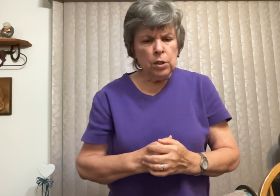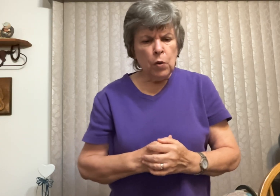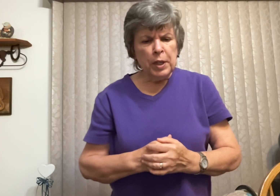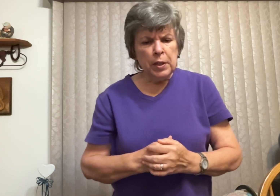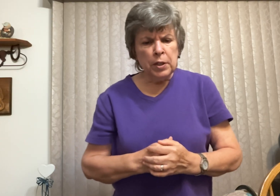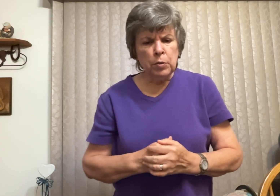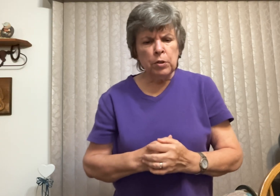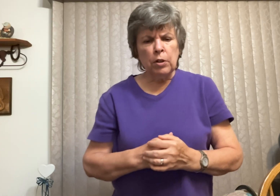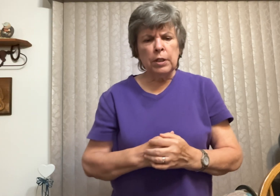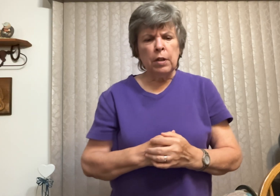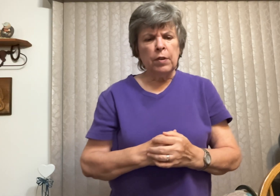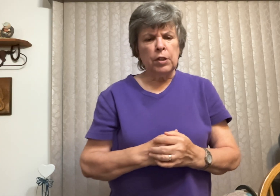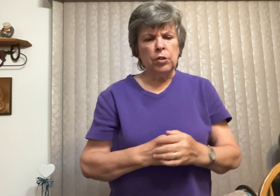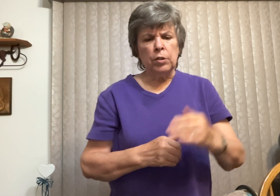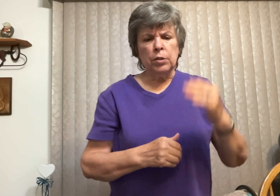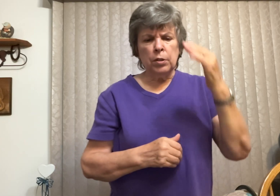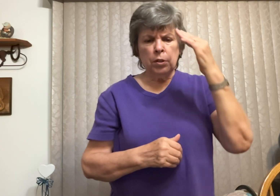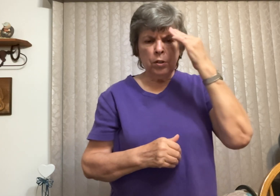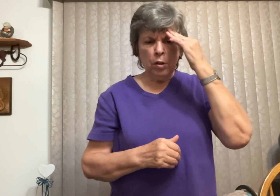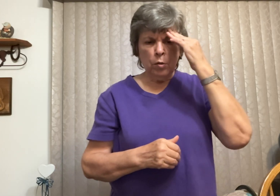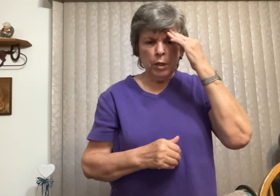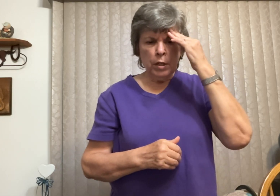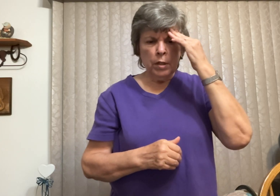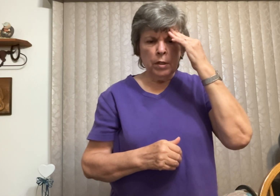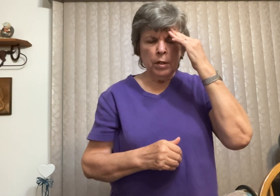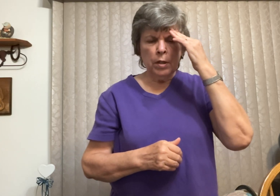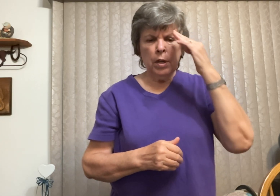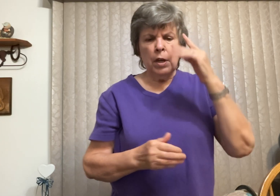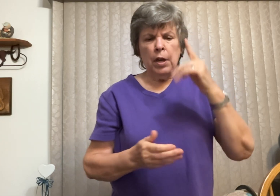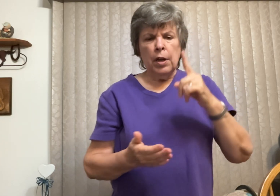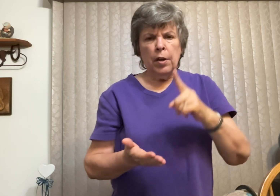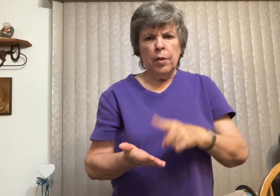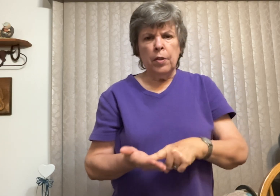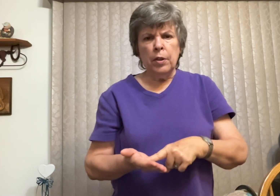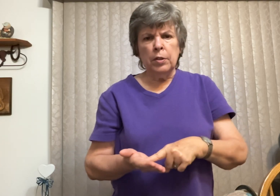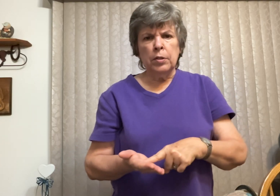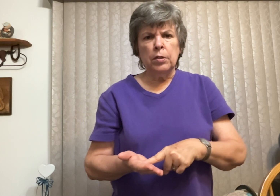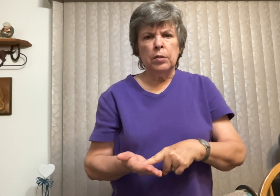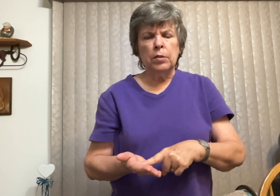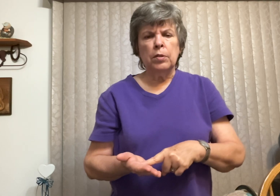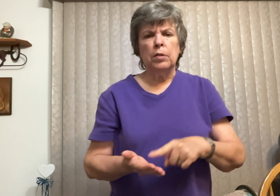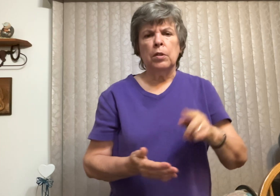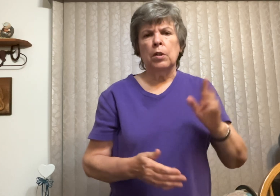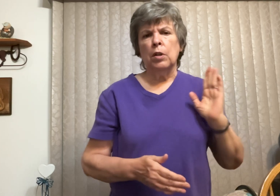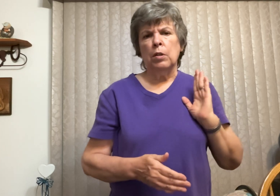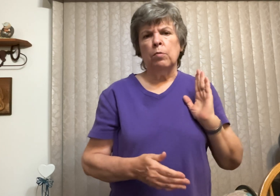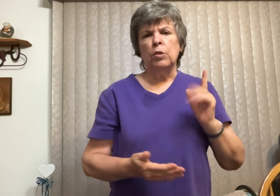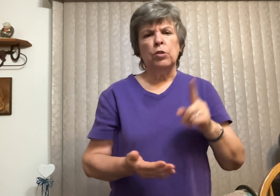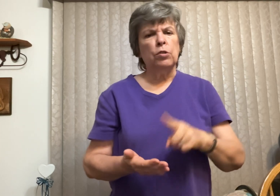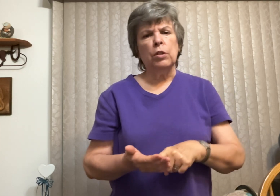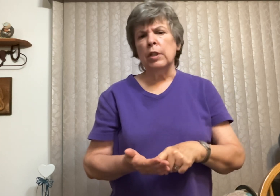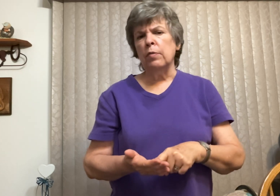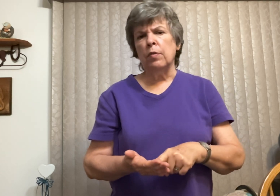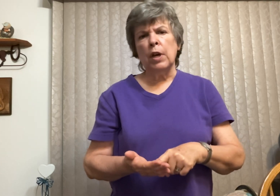Knowing this was our salvation, knowing this, which you could leave that